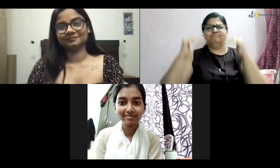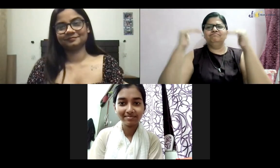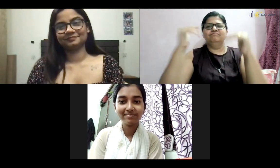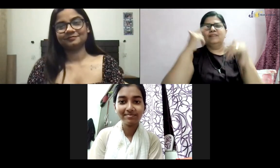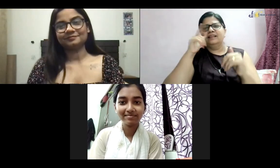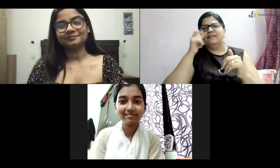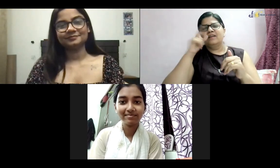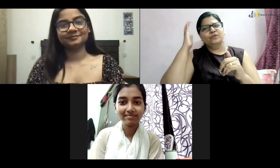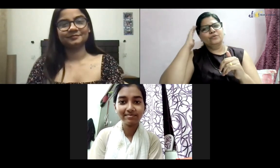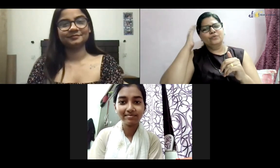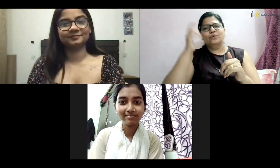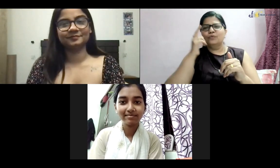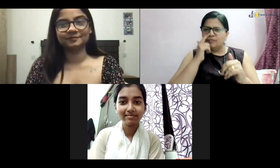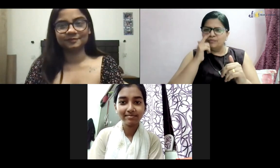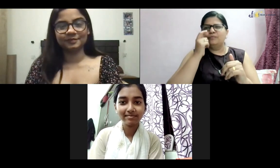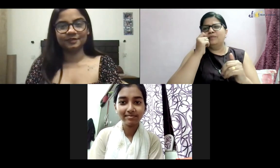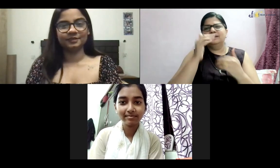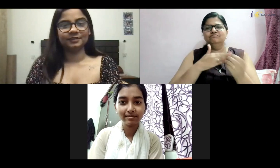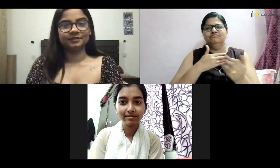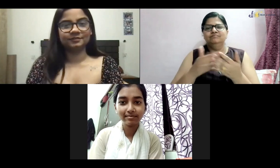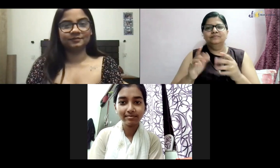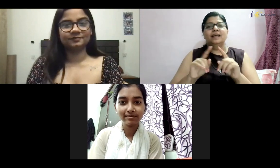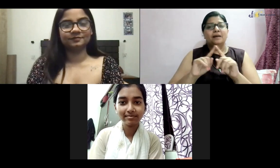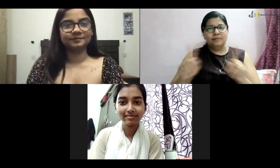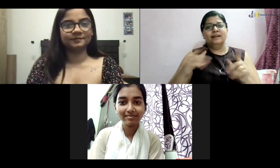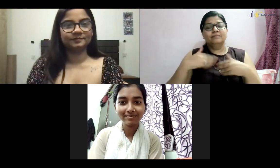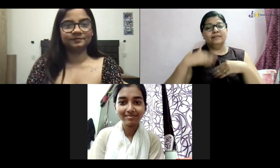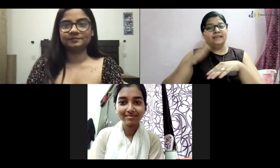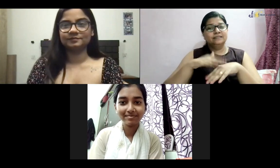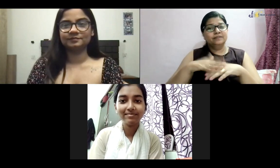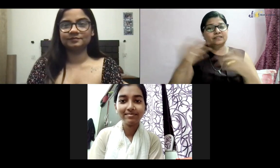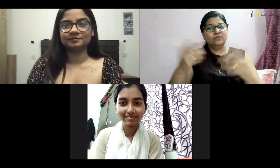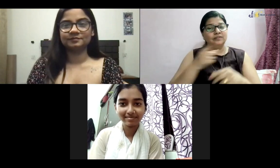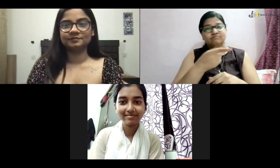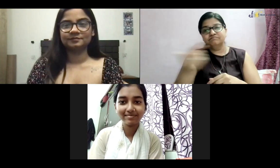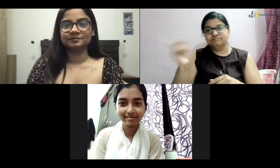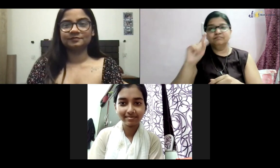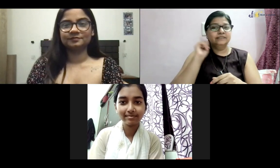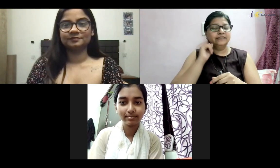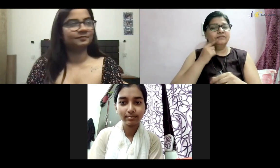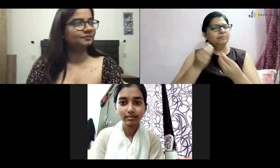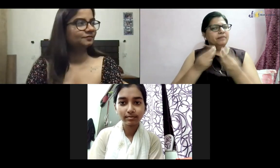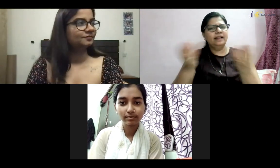was equally be treated in my family. Boys and girls, they don't.